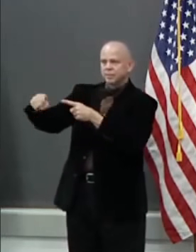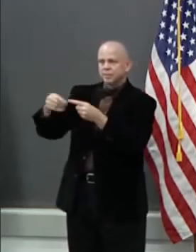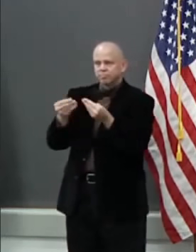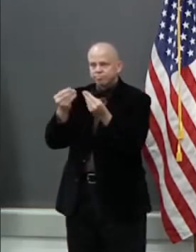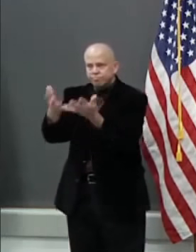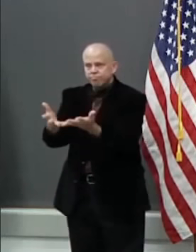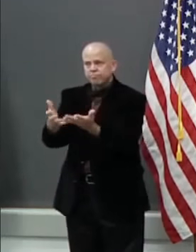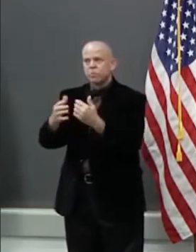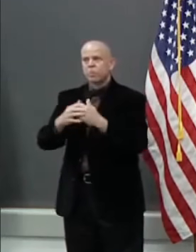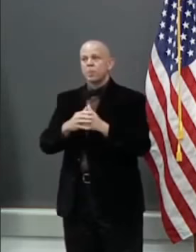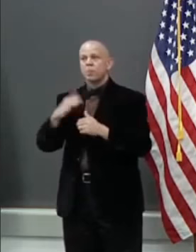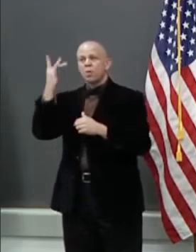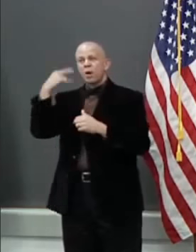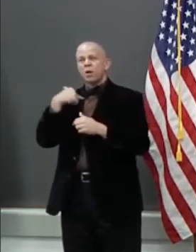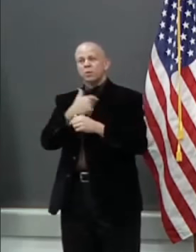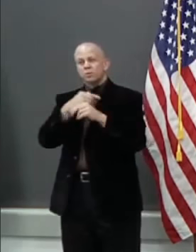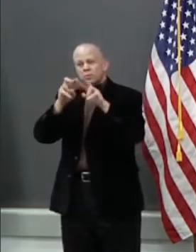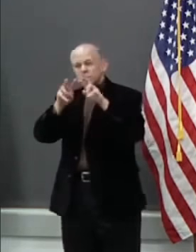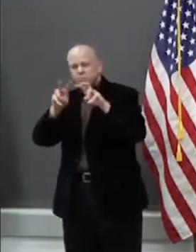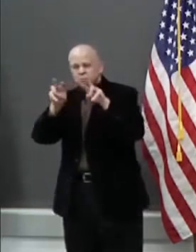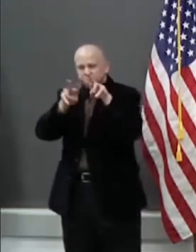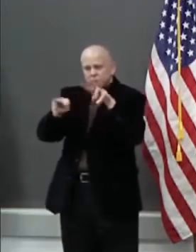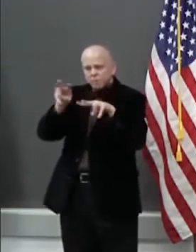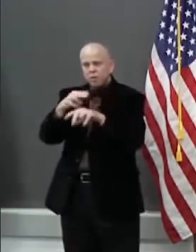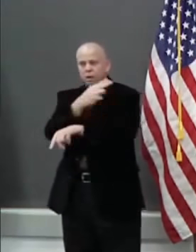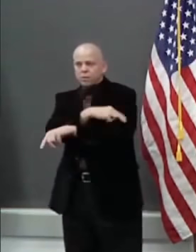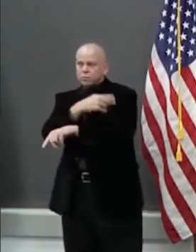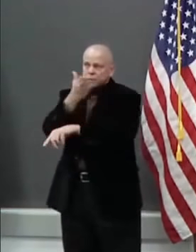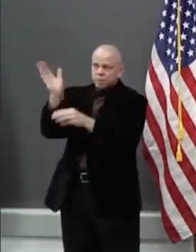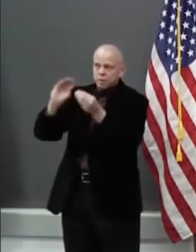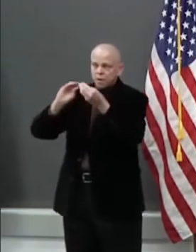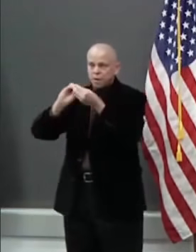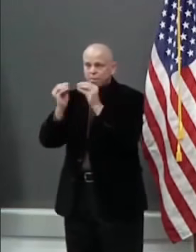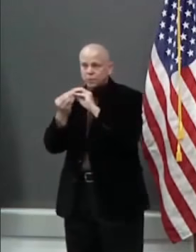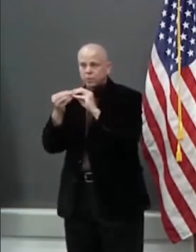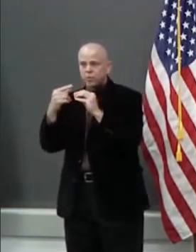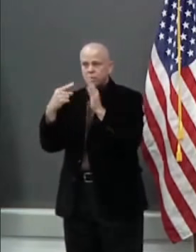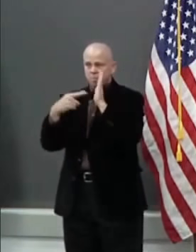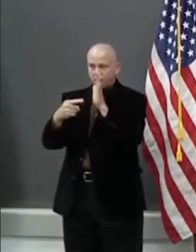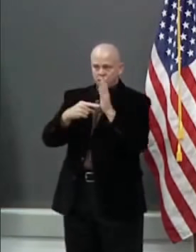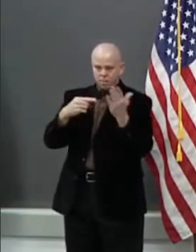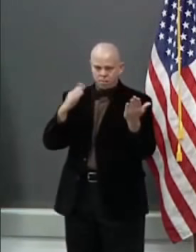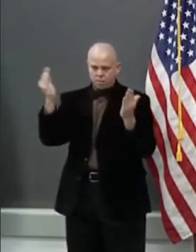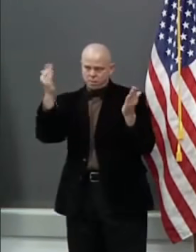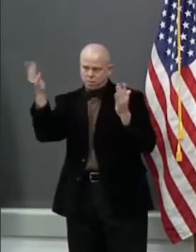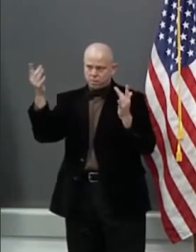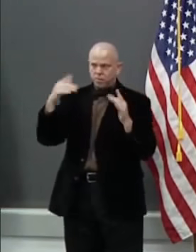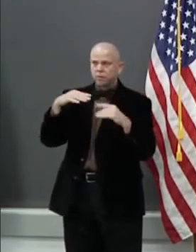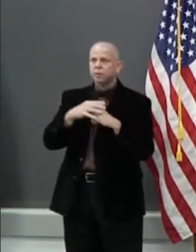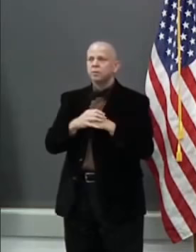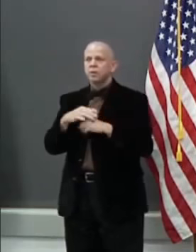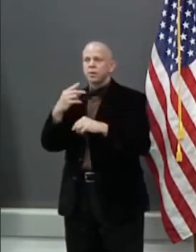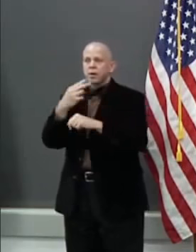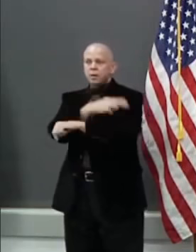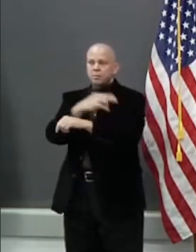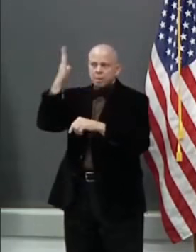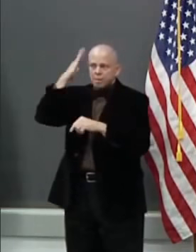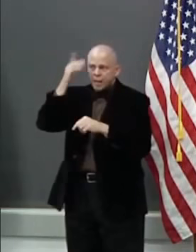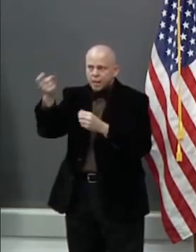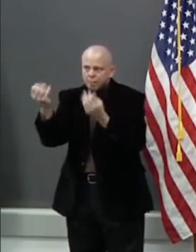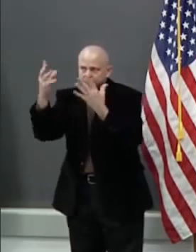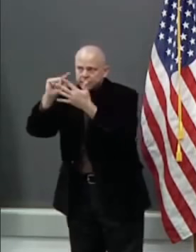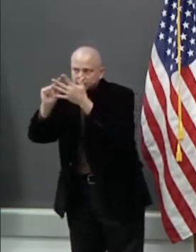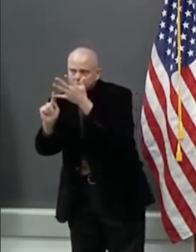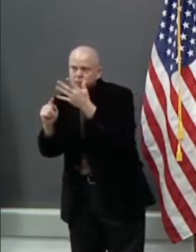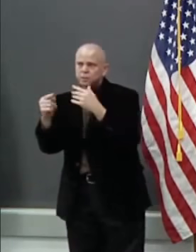looking at hospital capacity, both in that model and in looking at the hospital's beds that are used